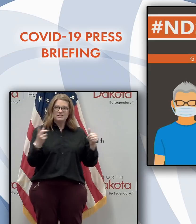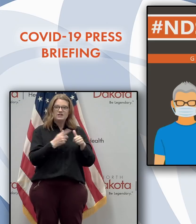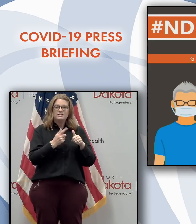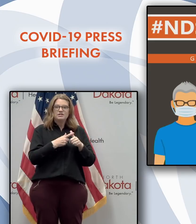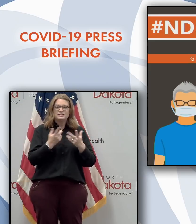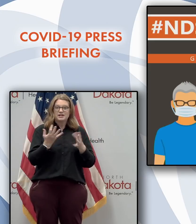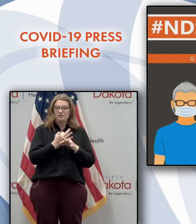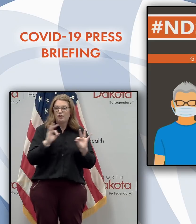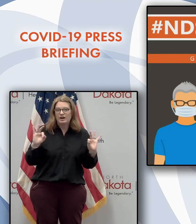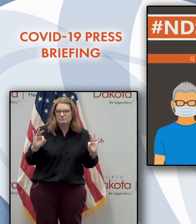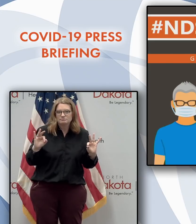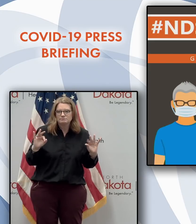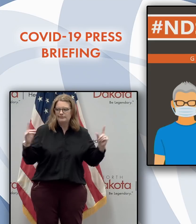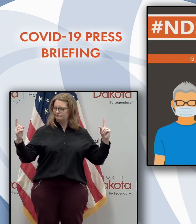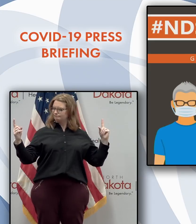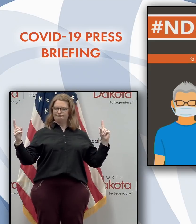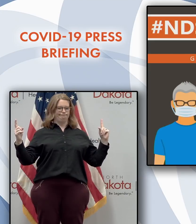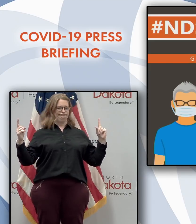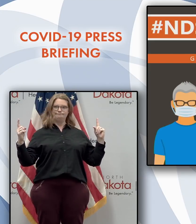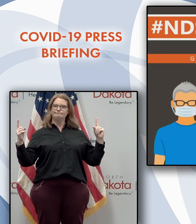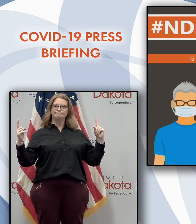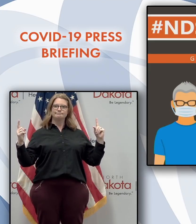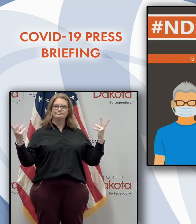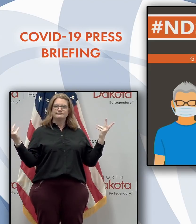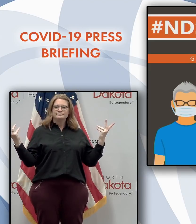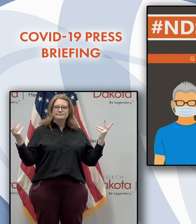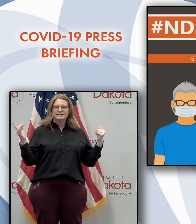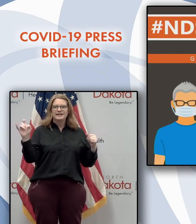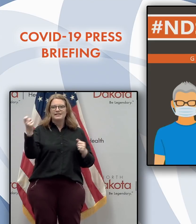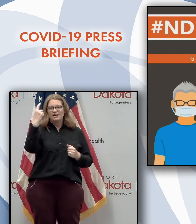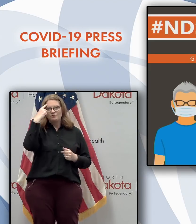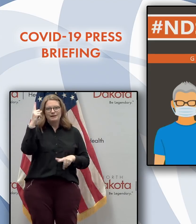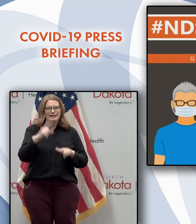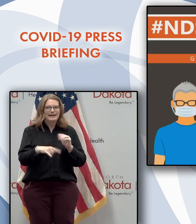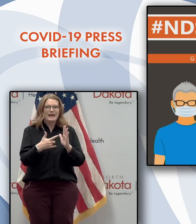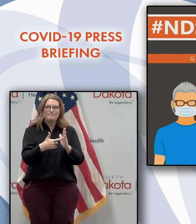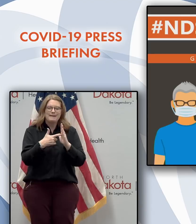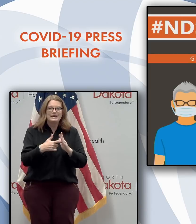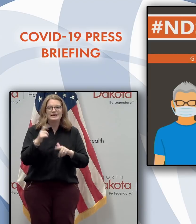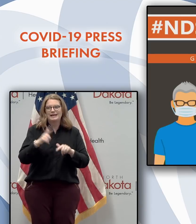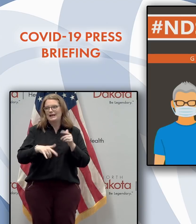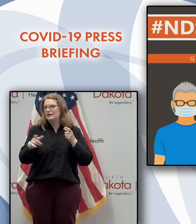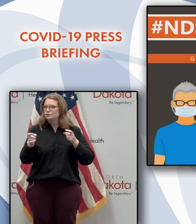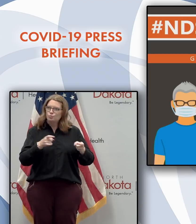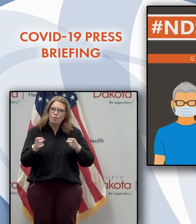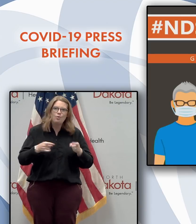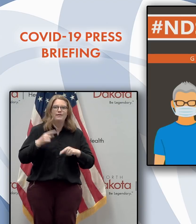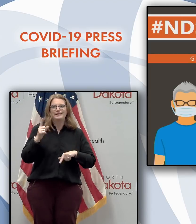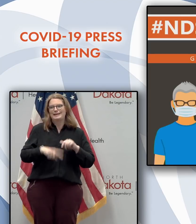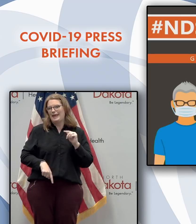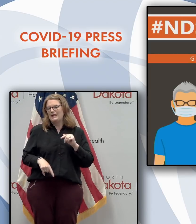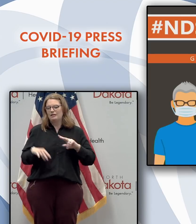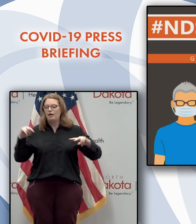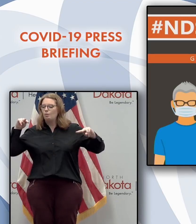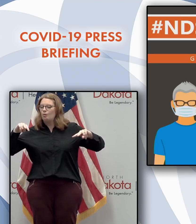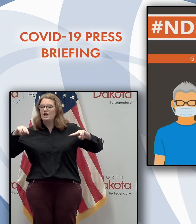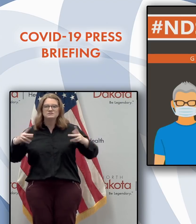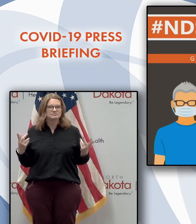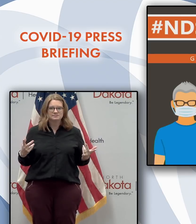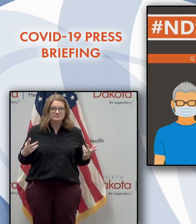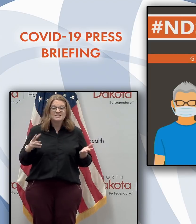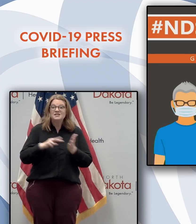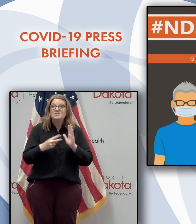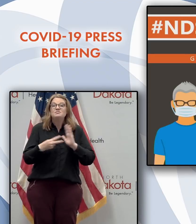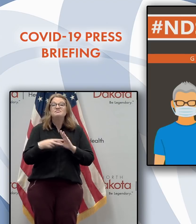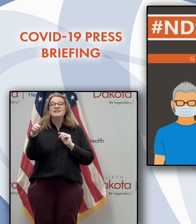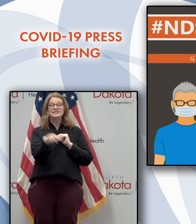free, doesn't require any. The government, can't mandate it. The government can't control it. The government can't police it. This is individuals just